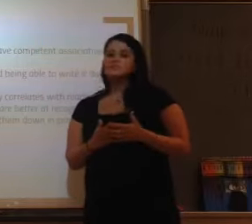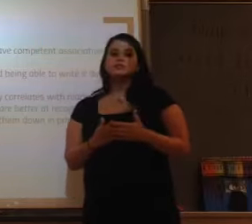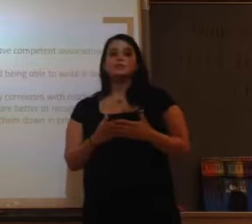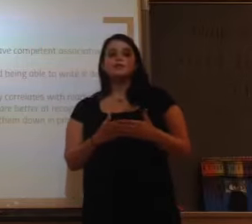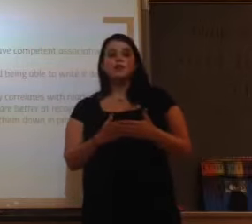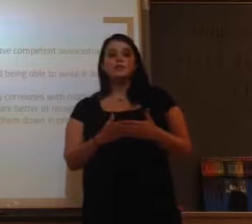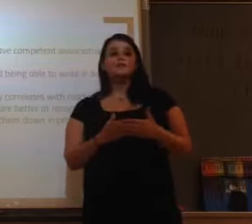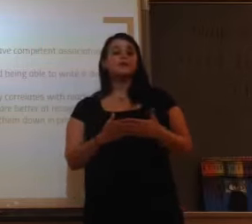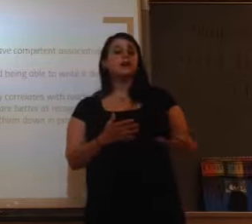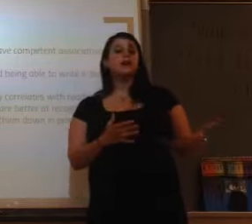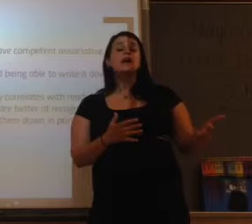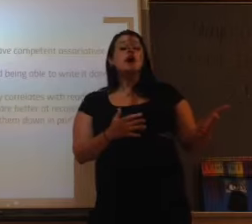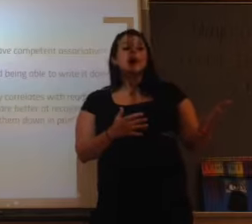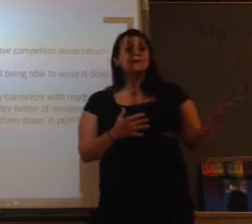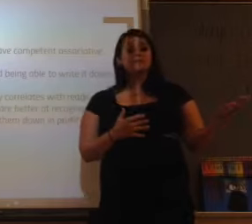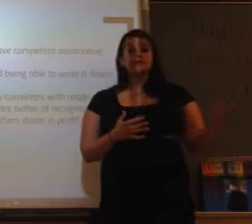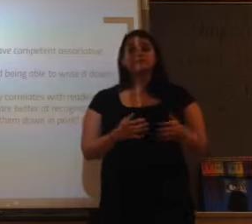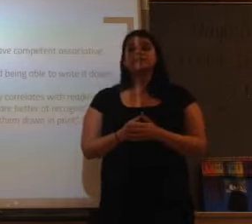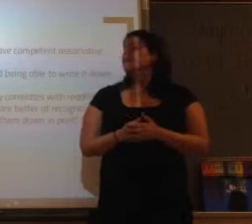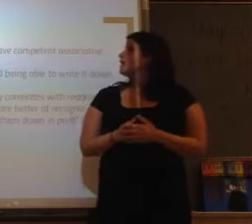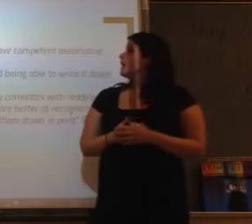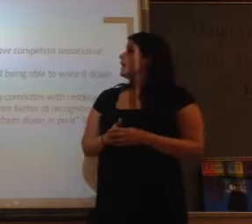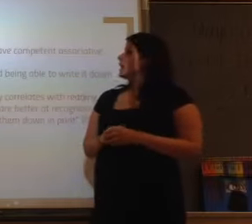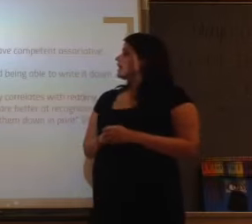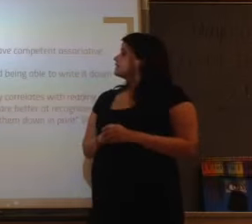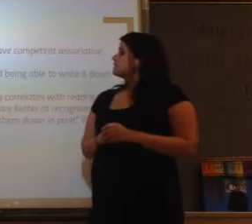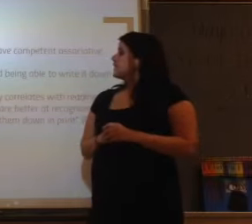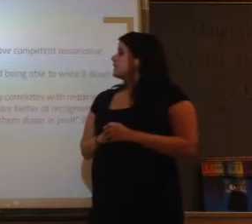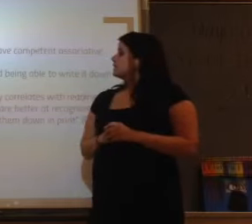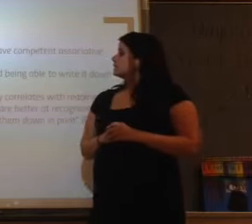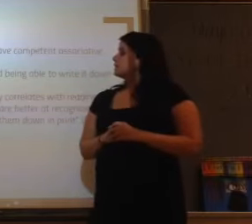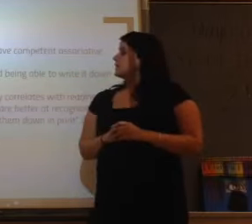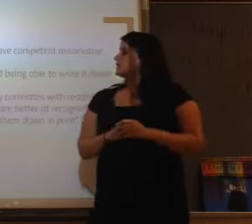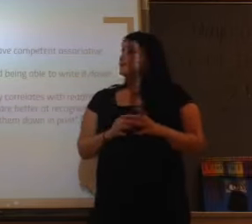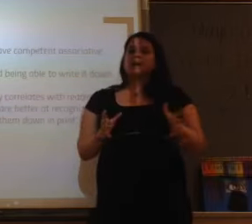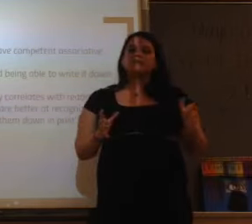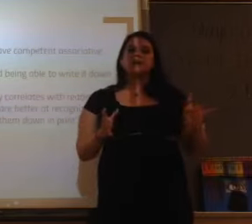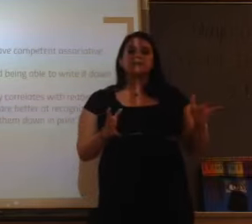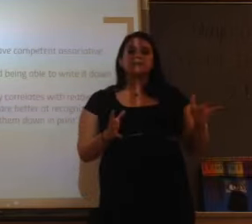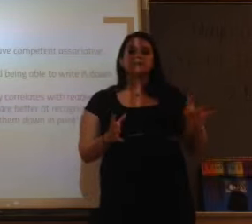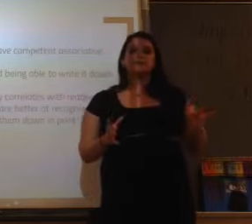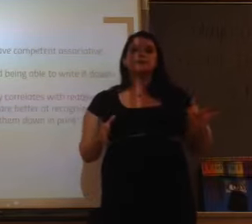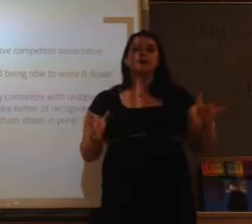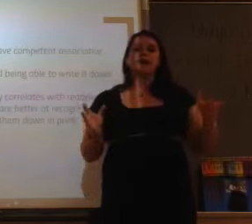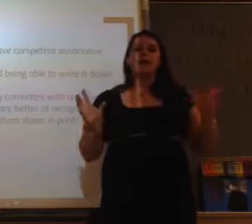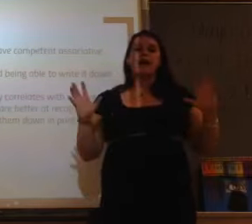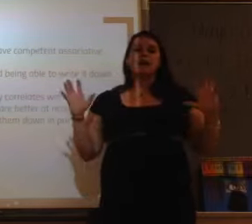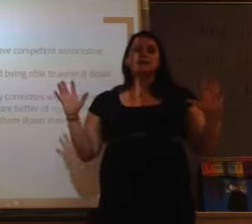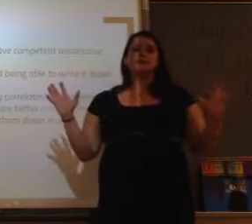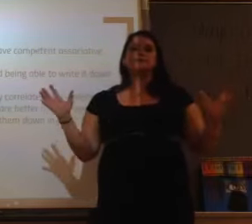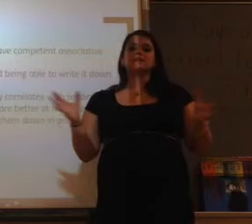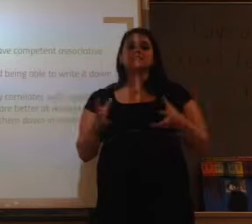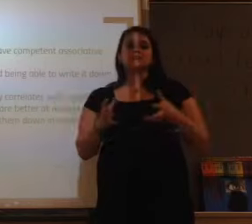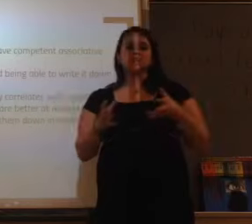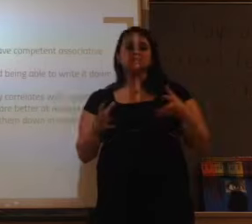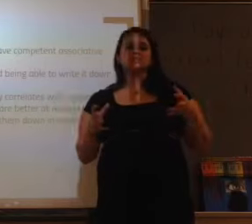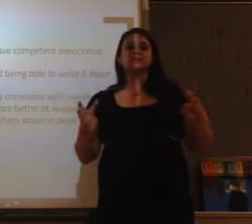students on level or above level. And it's kind of our responsibility as the deaf education